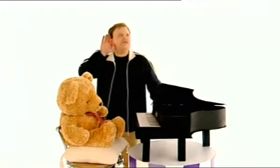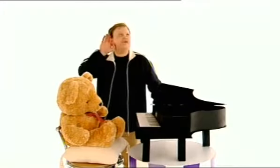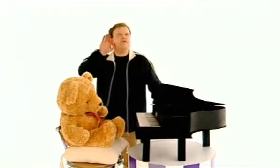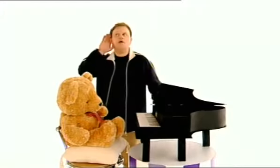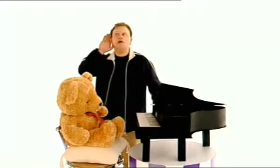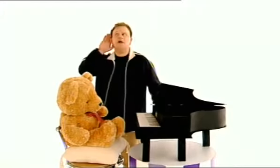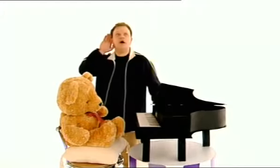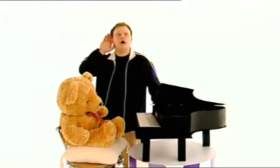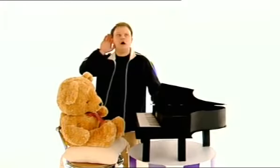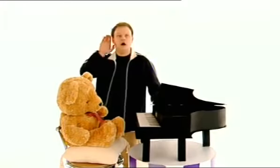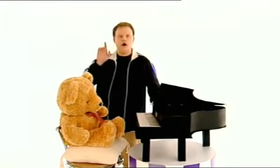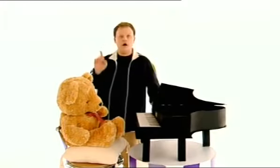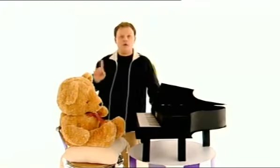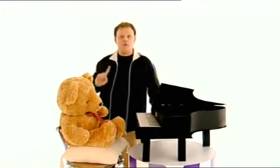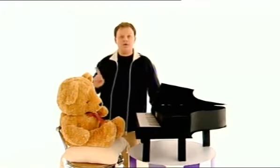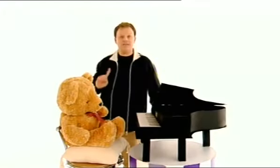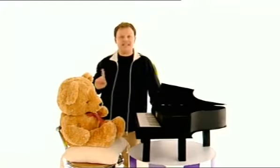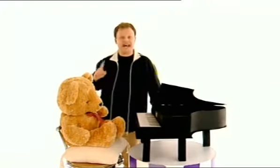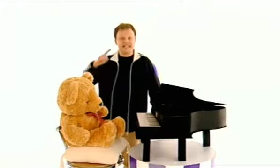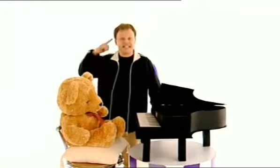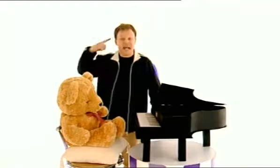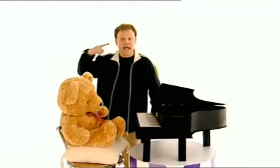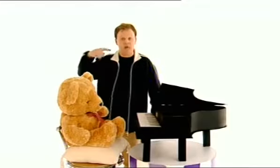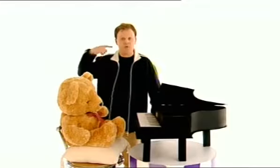listen. What's that sound?